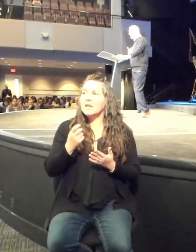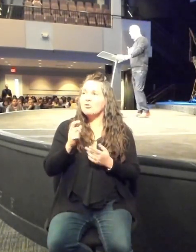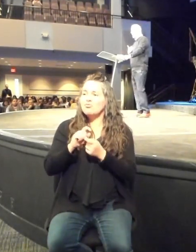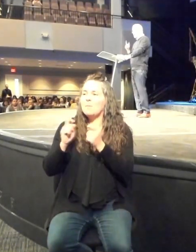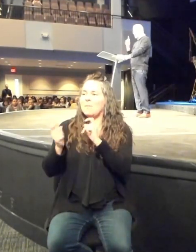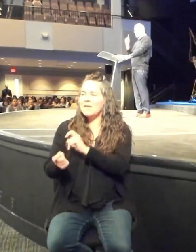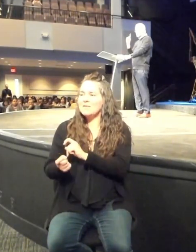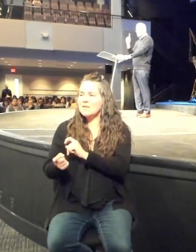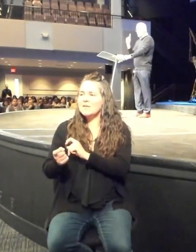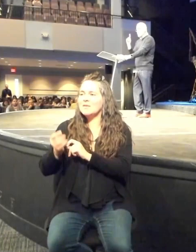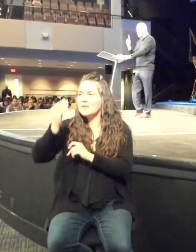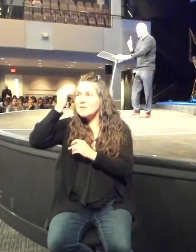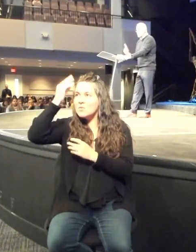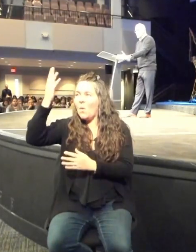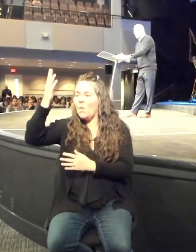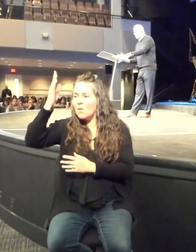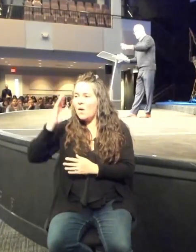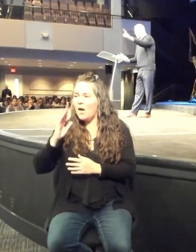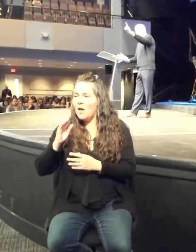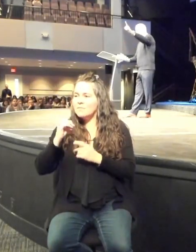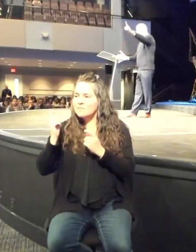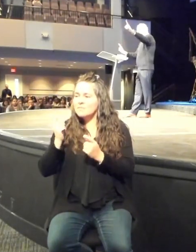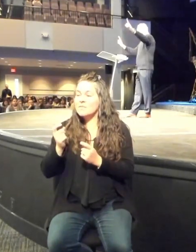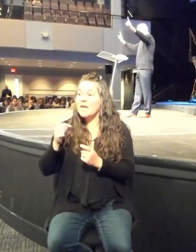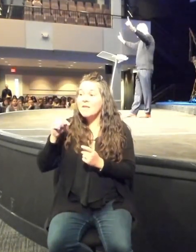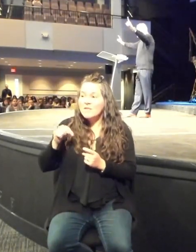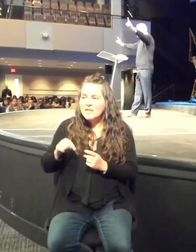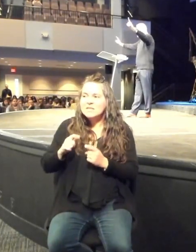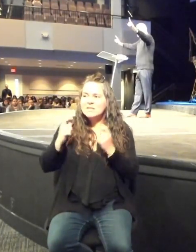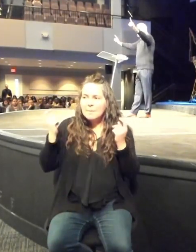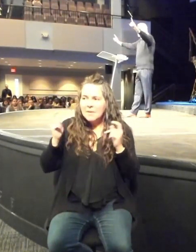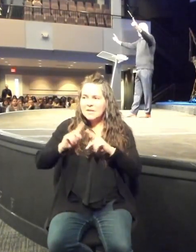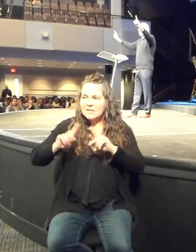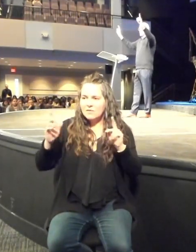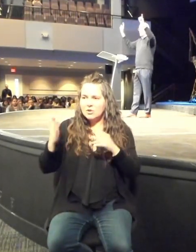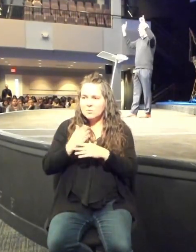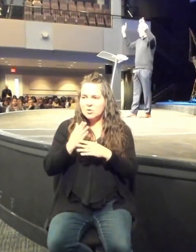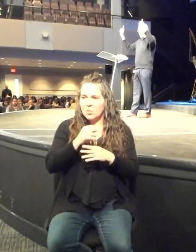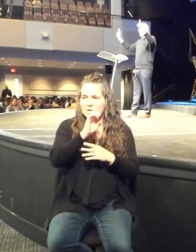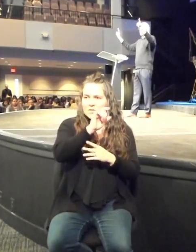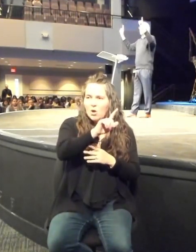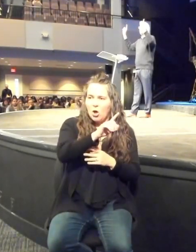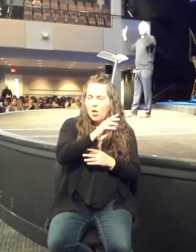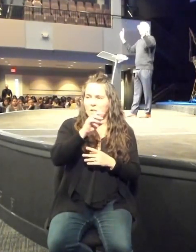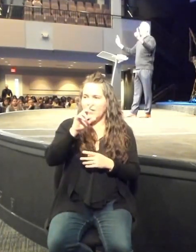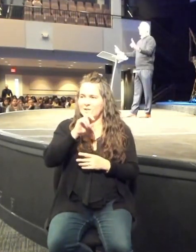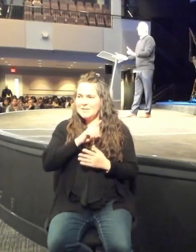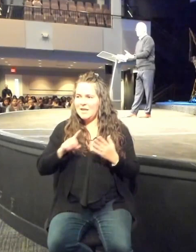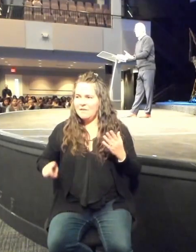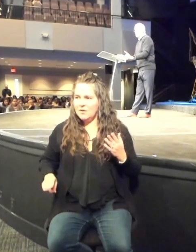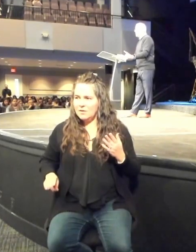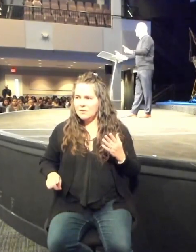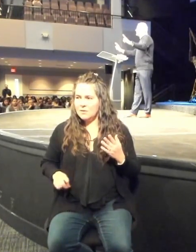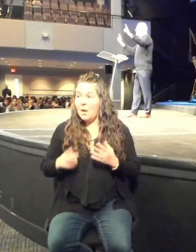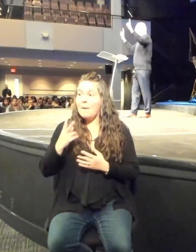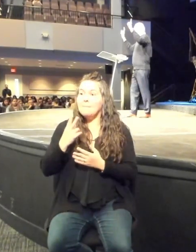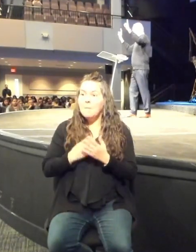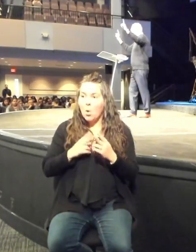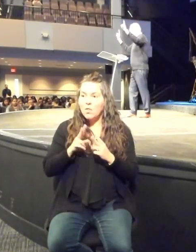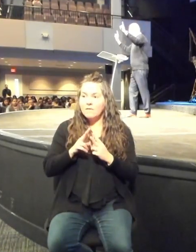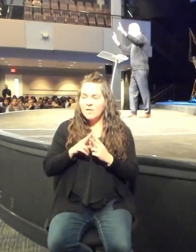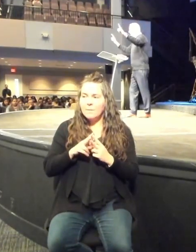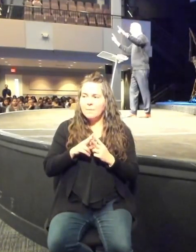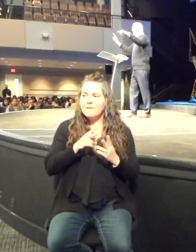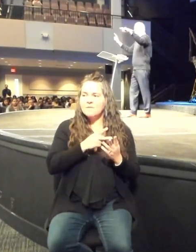heart. And this is the major difference between Saul and David. Both of them failed. Both of them